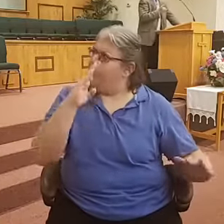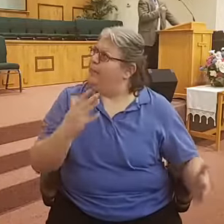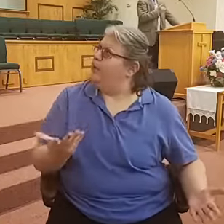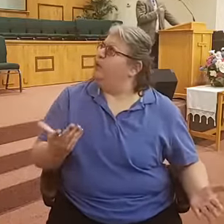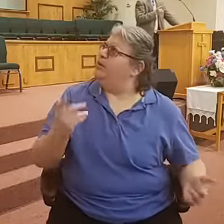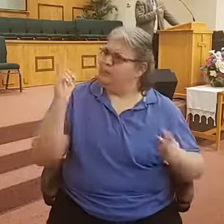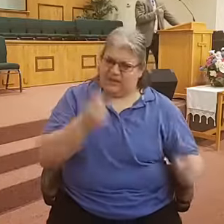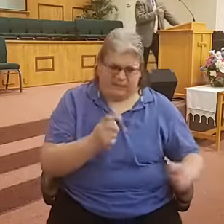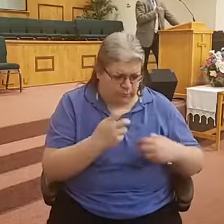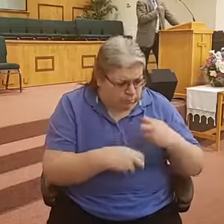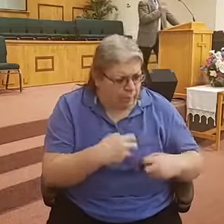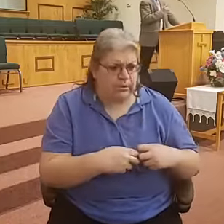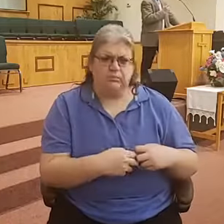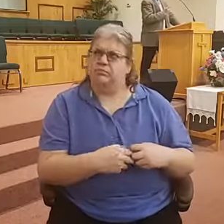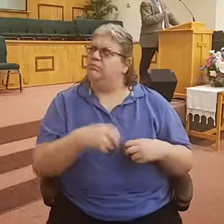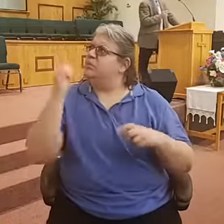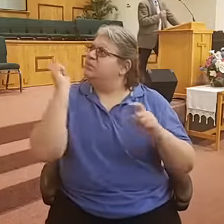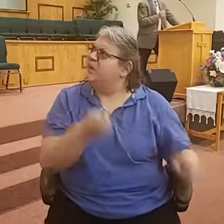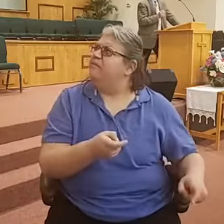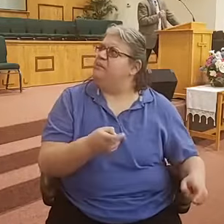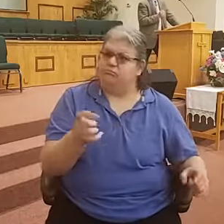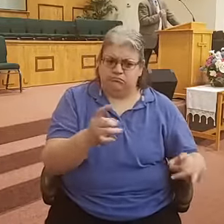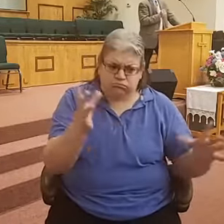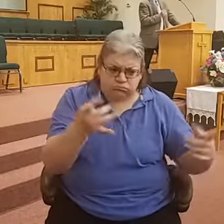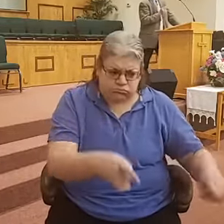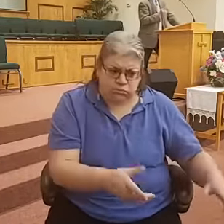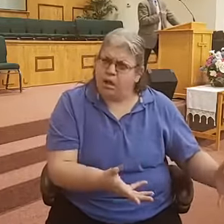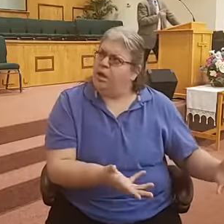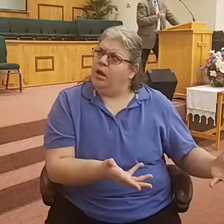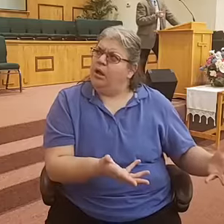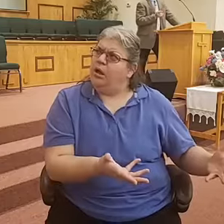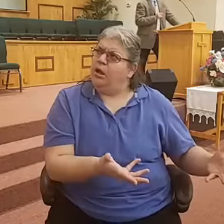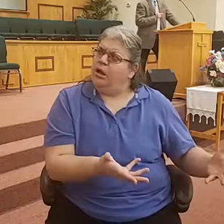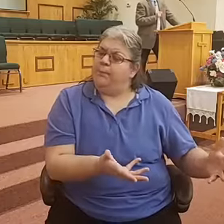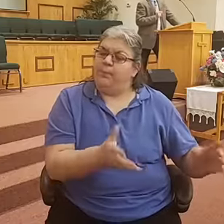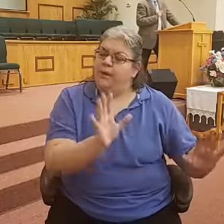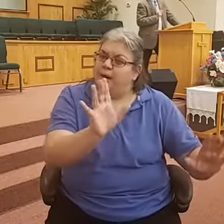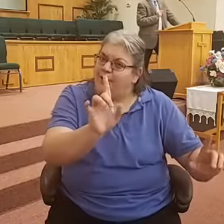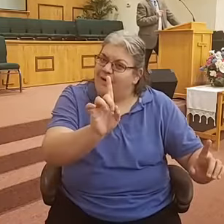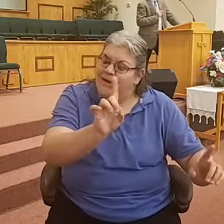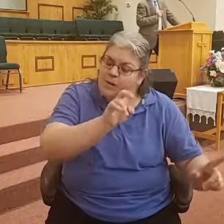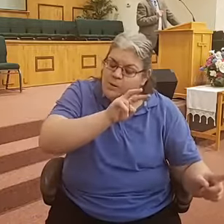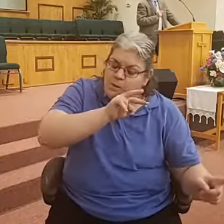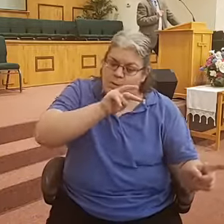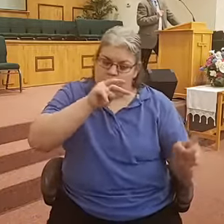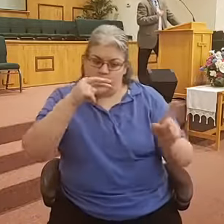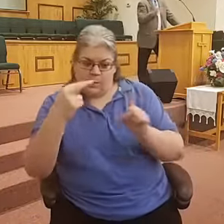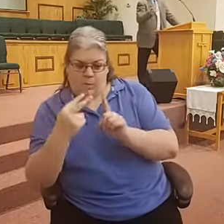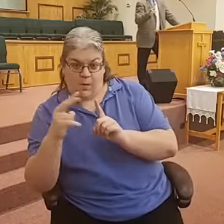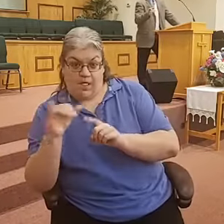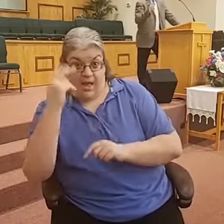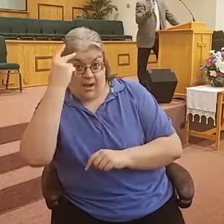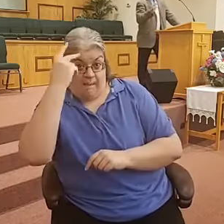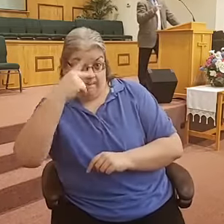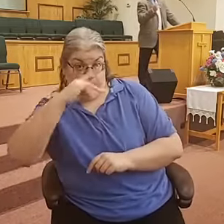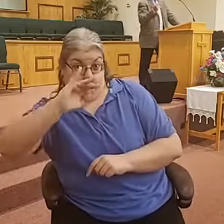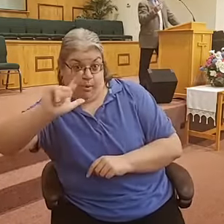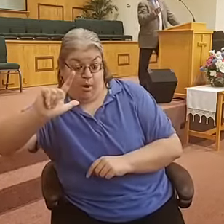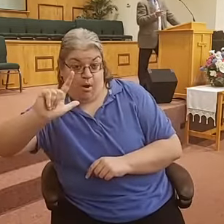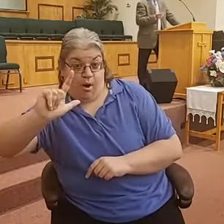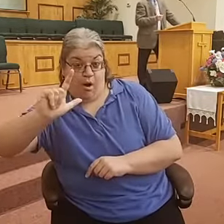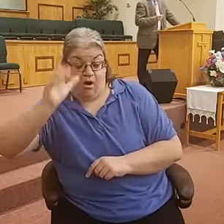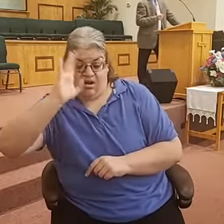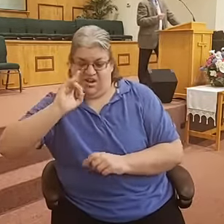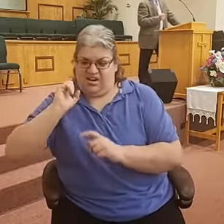But maybe if we were to look at it like Paul, remember God gave him